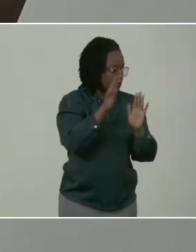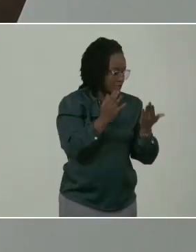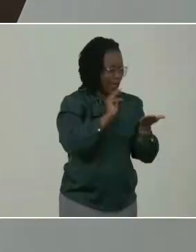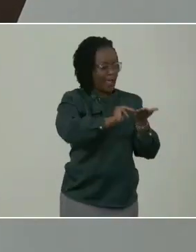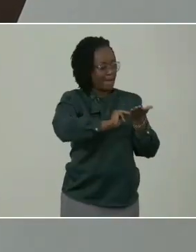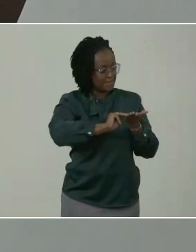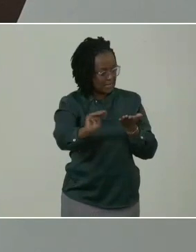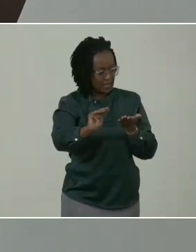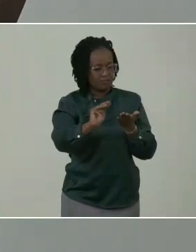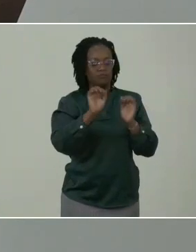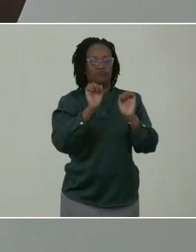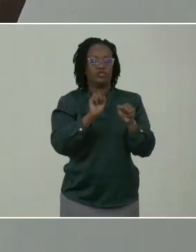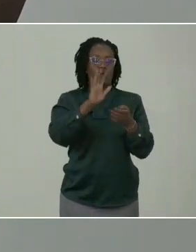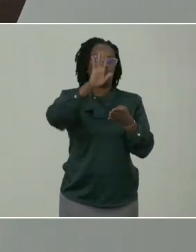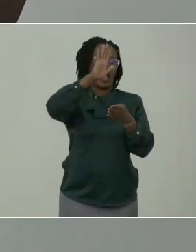You can also attach